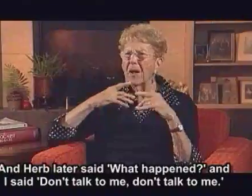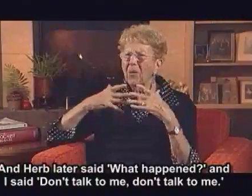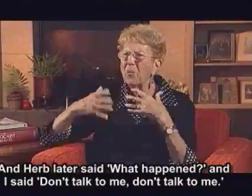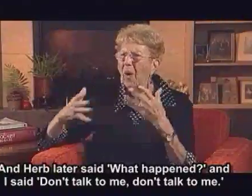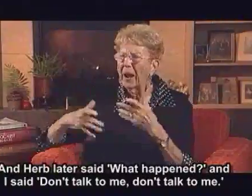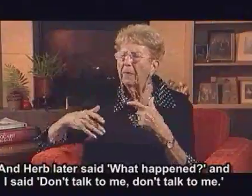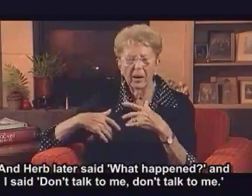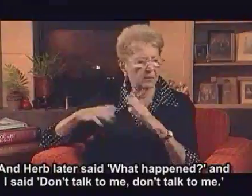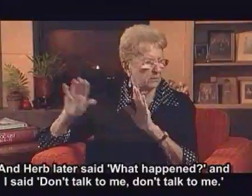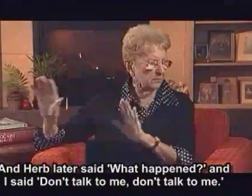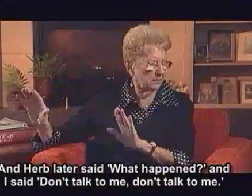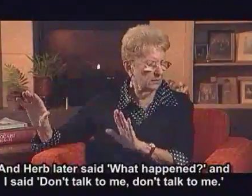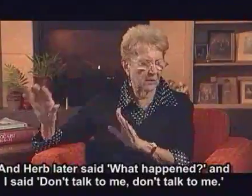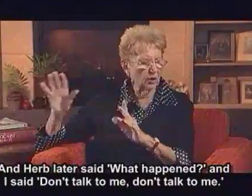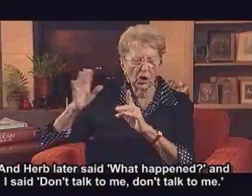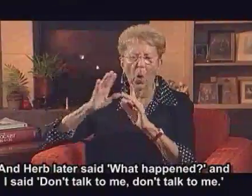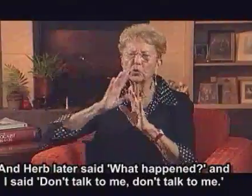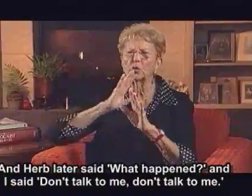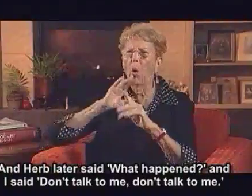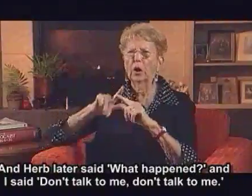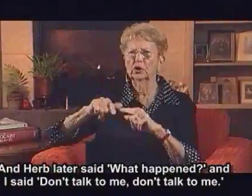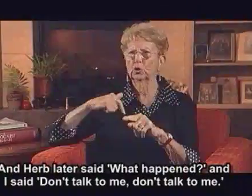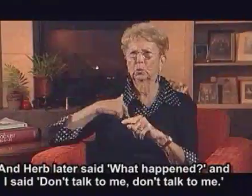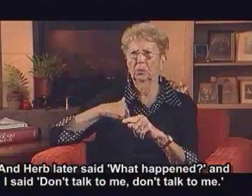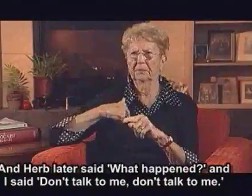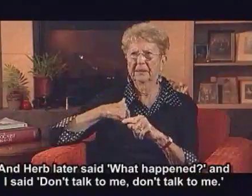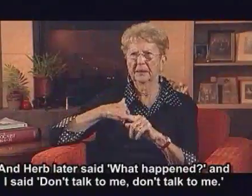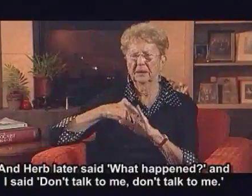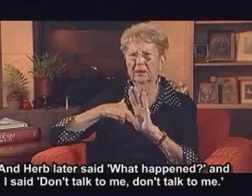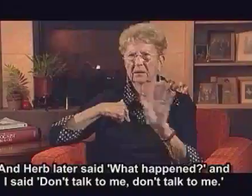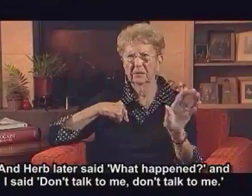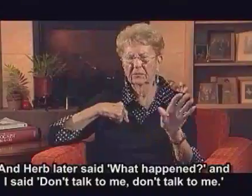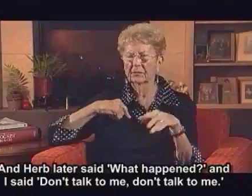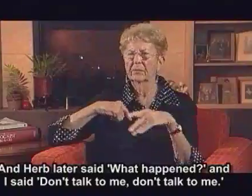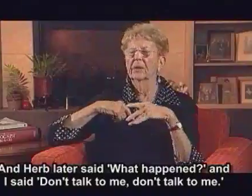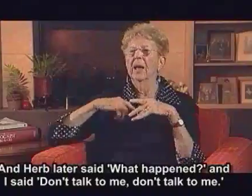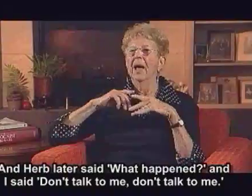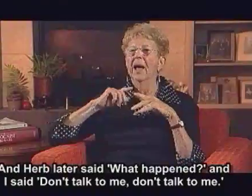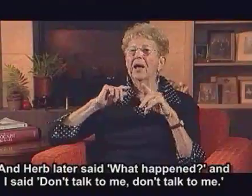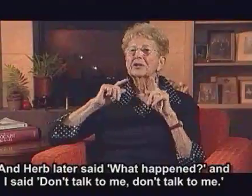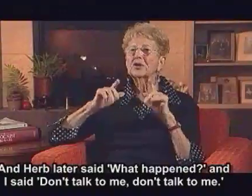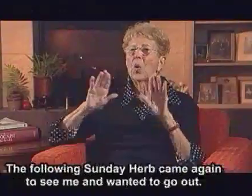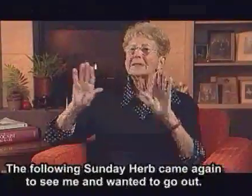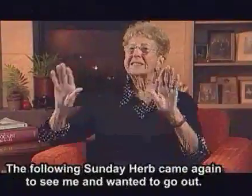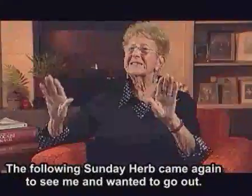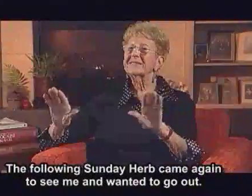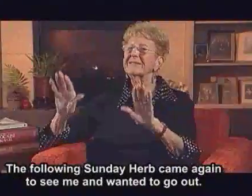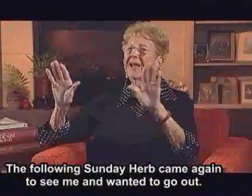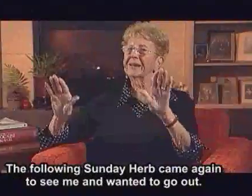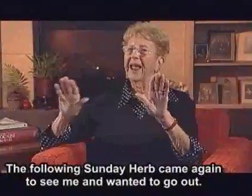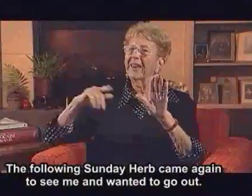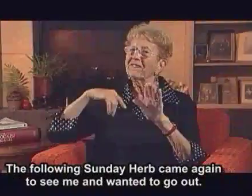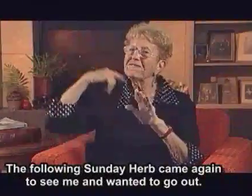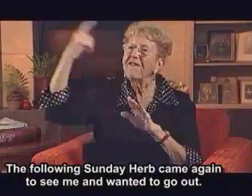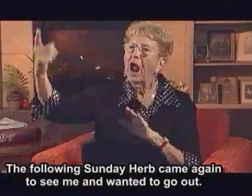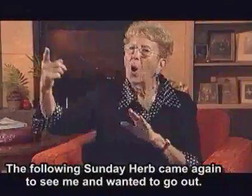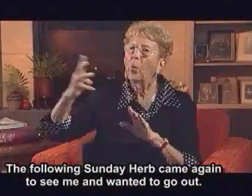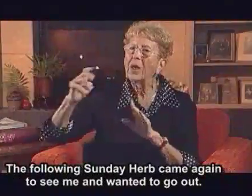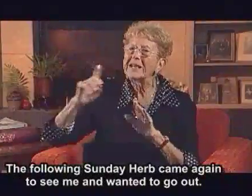And Herb later said, what happened? And I said, don't talk to me. Don't talk to me. The following